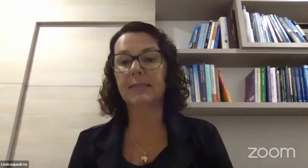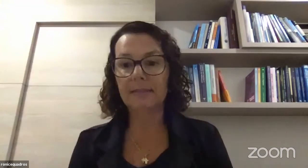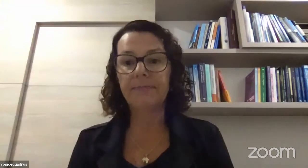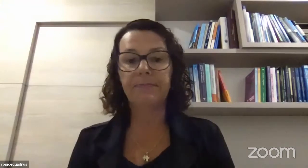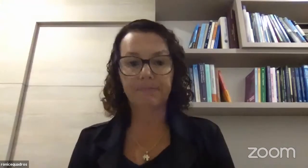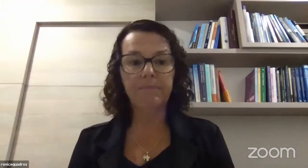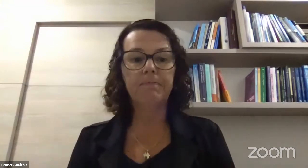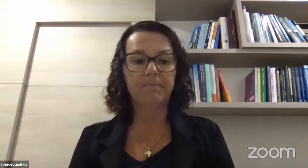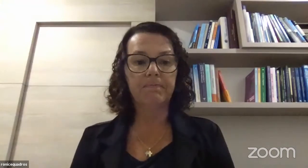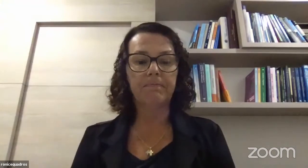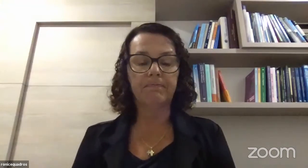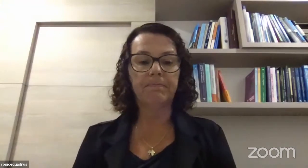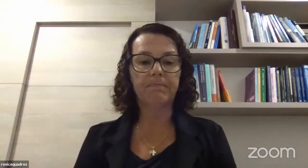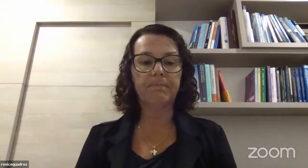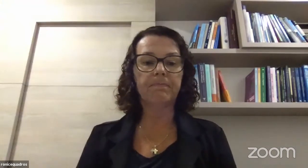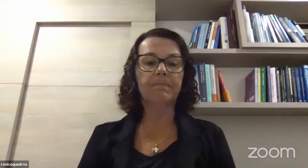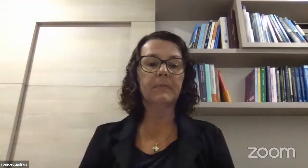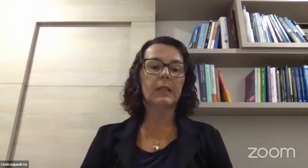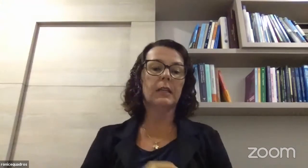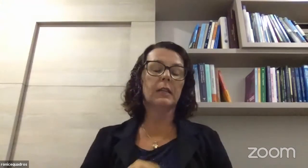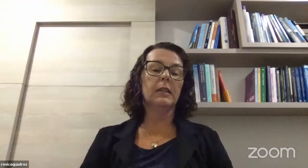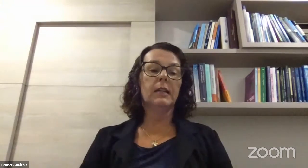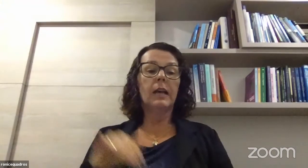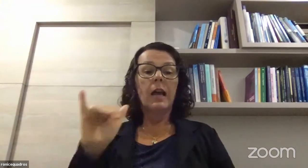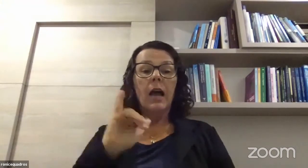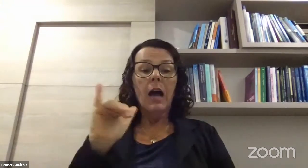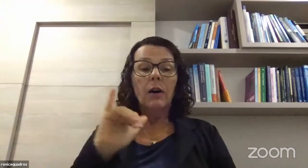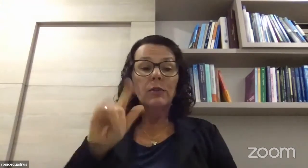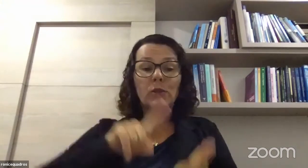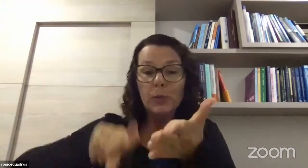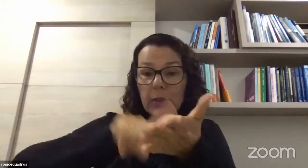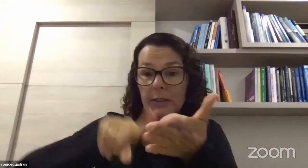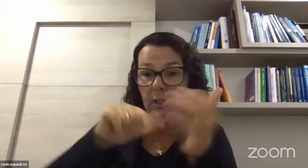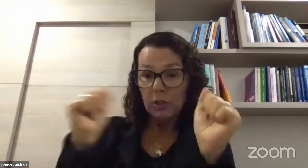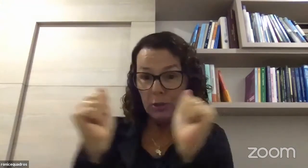We have to be careful when we do that.